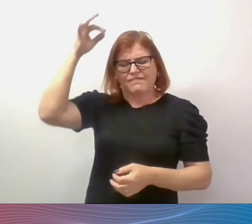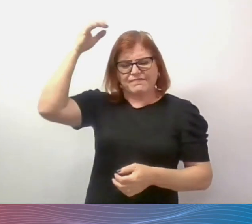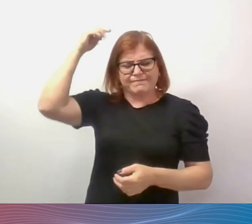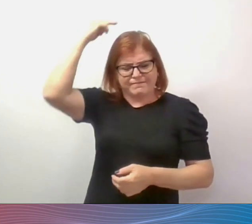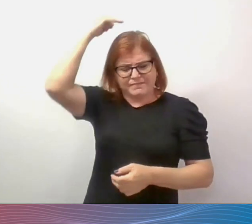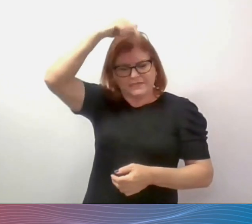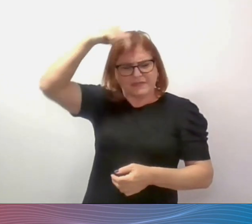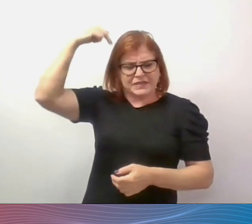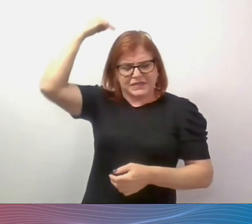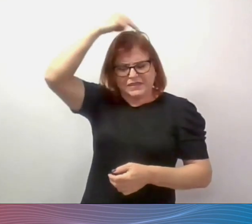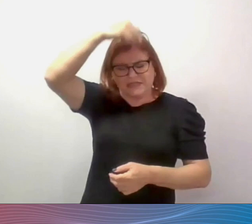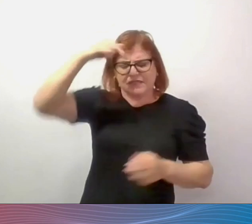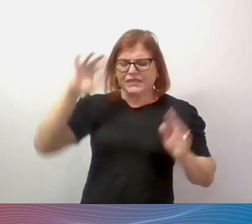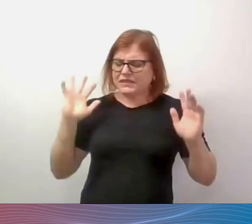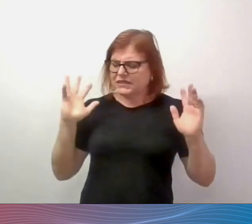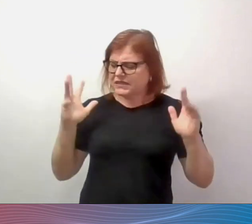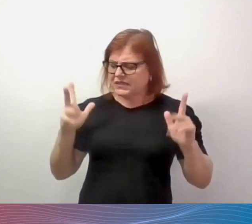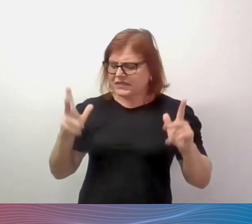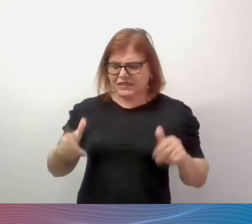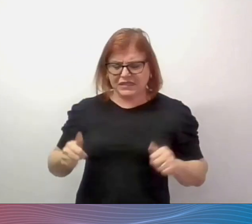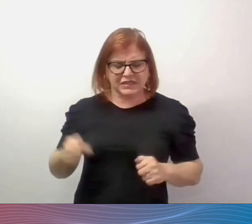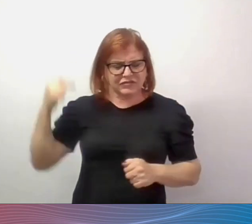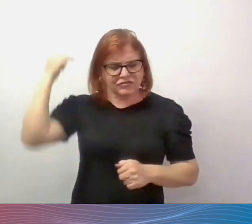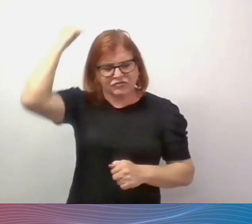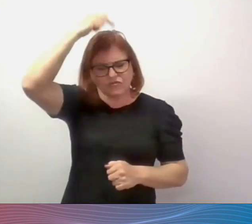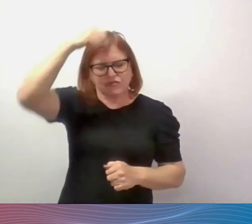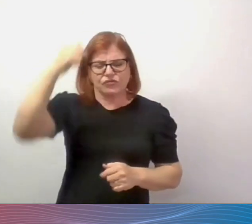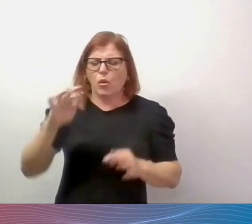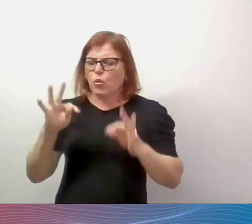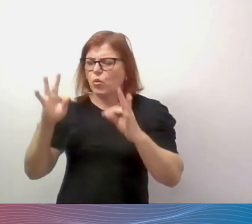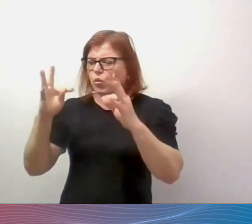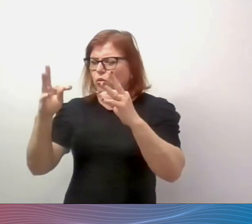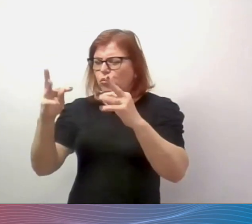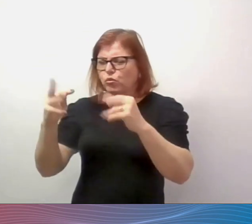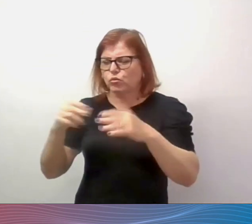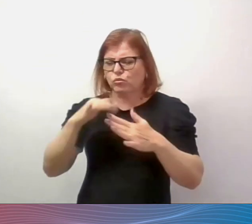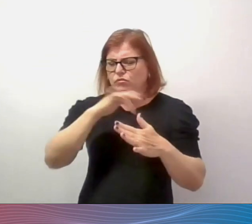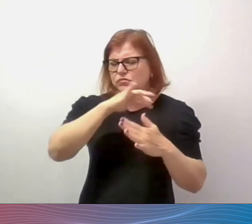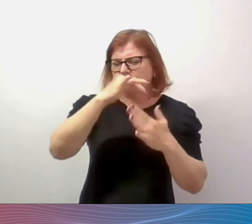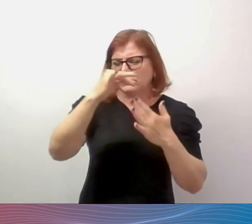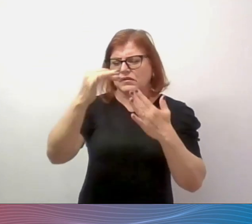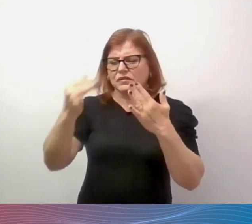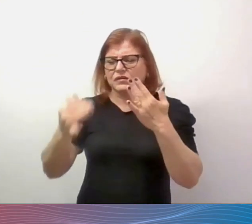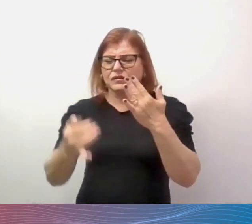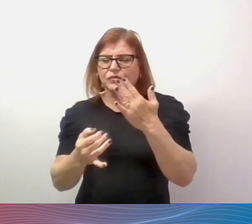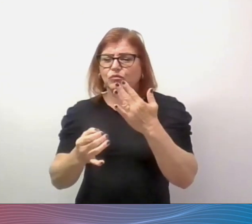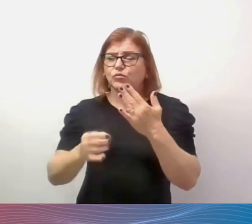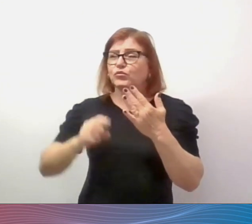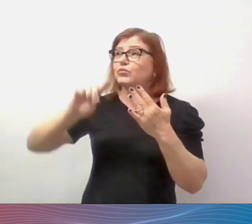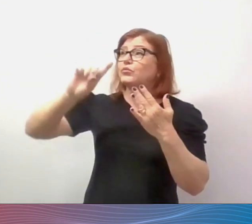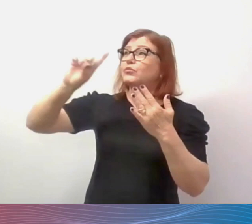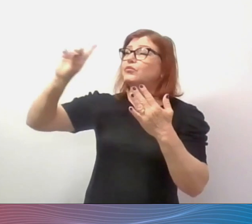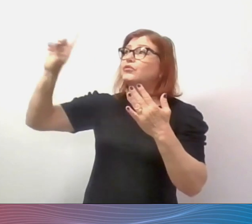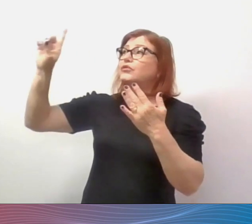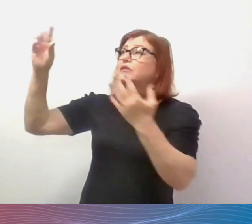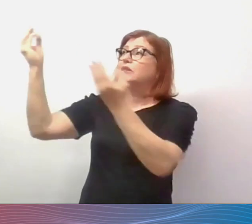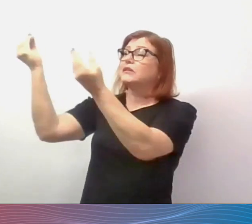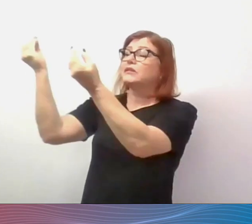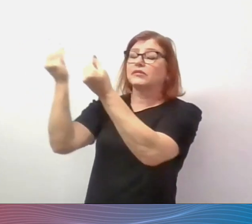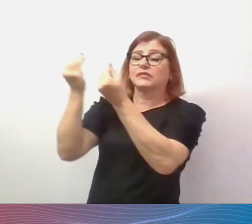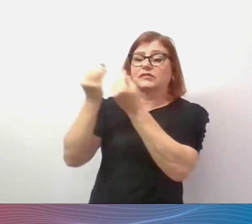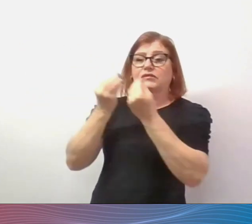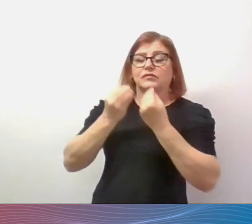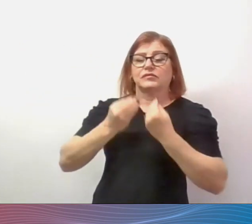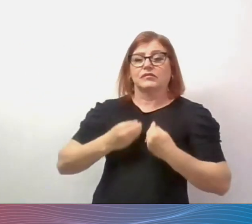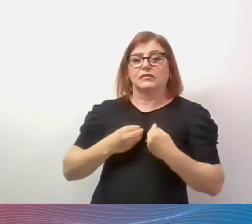dar todos os atributos divinos. God wants to give us all His divine attributes. Tais